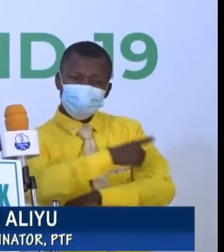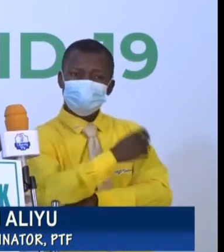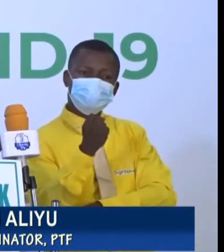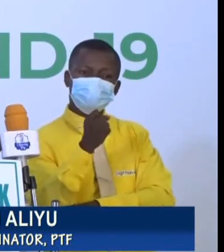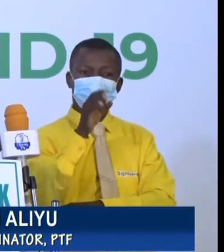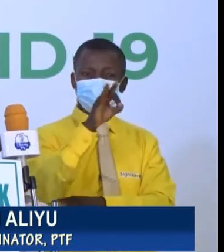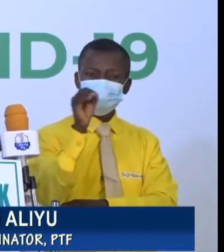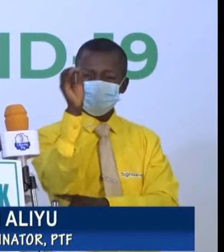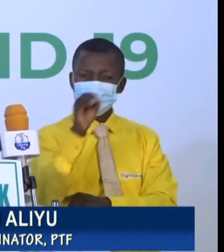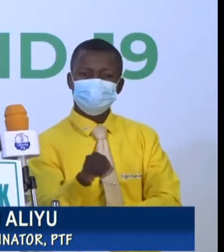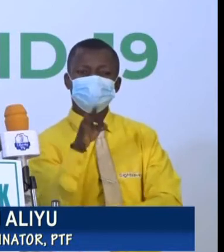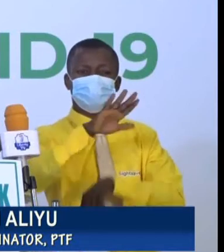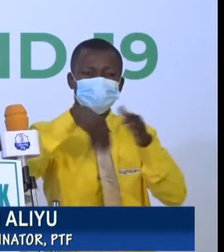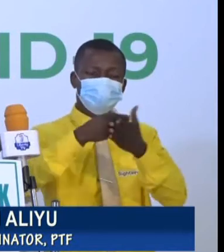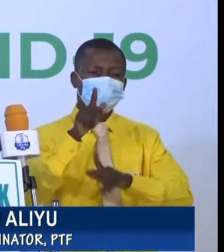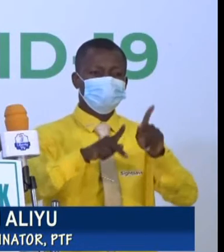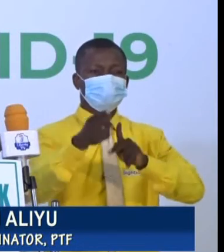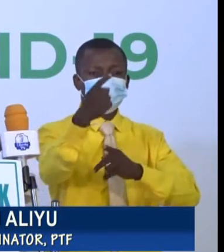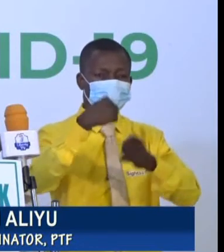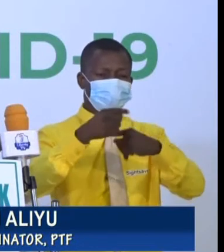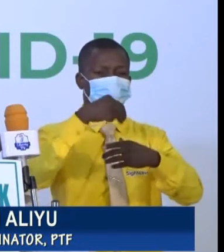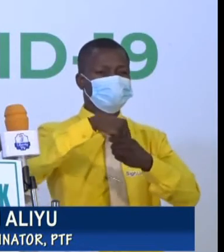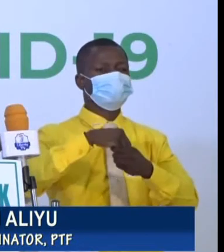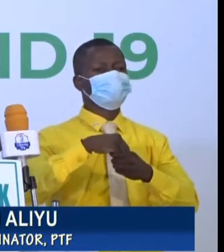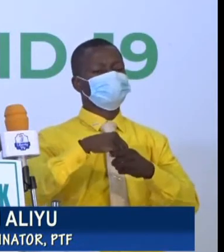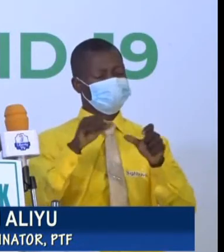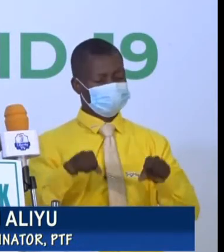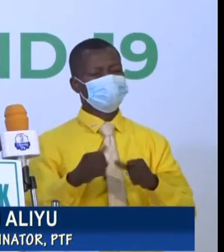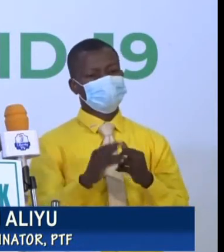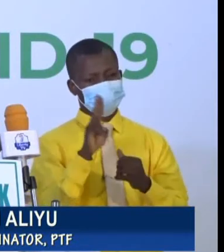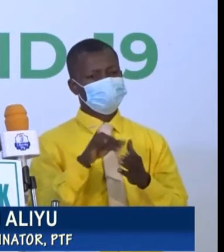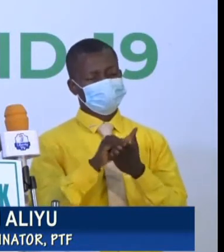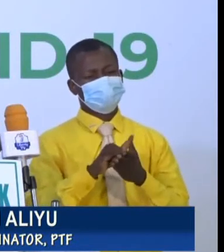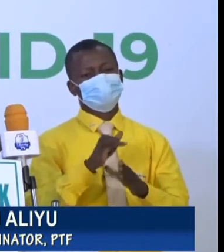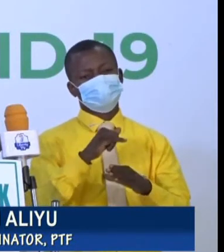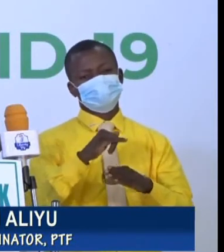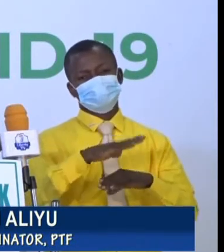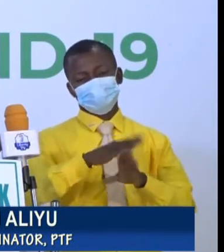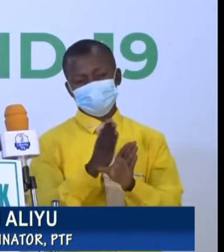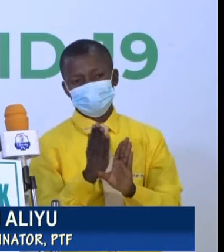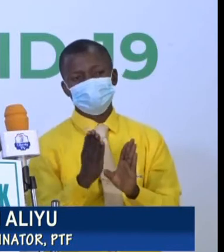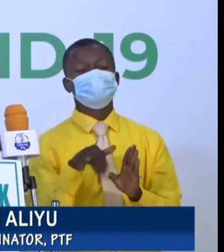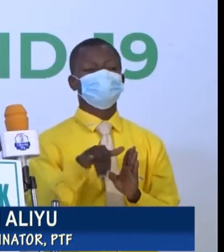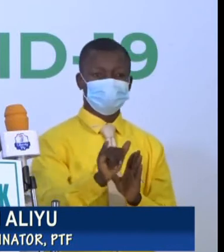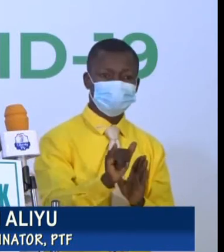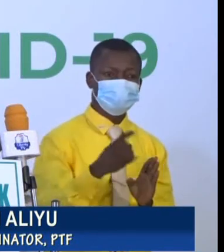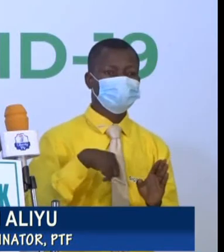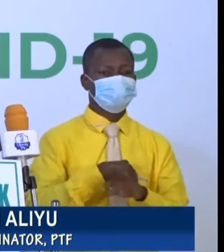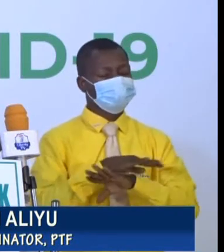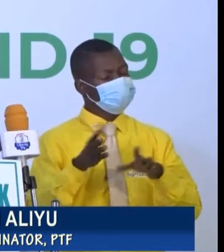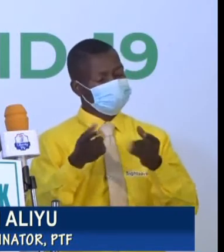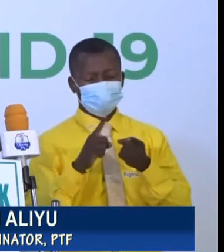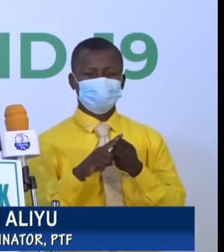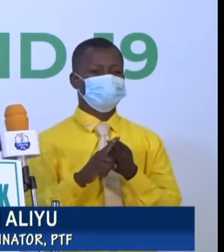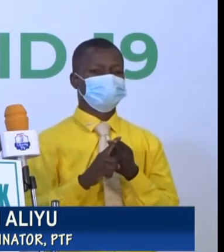all travelers were able to use the platform without any issues. Nevertheless, we do not want to